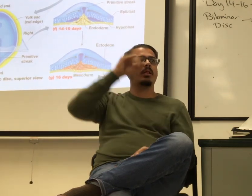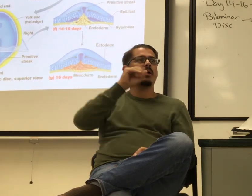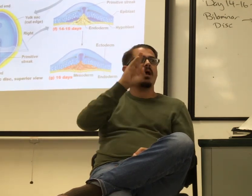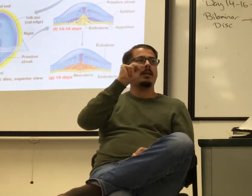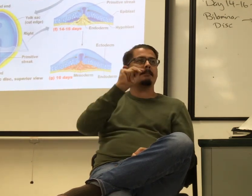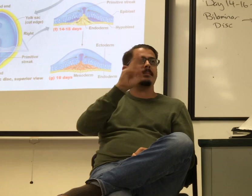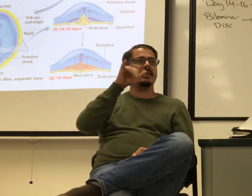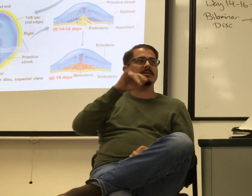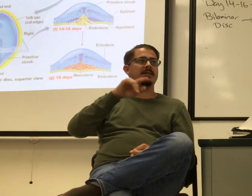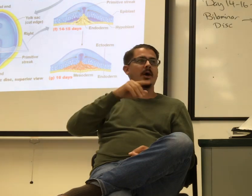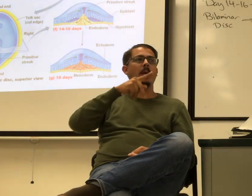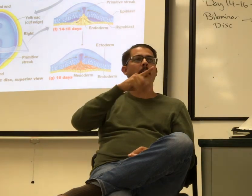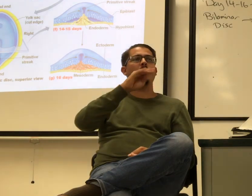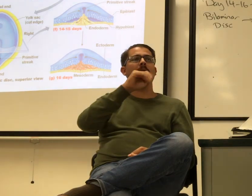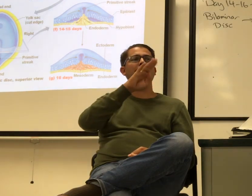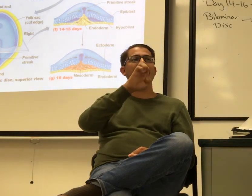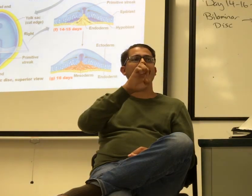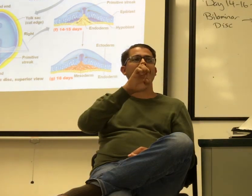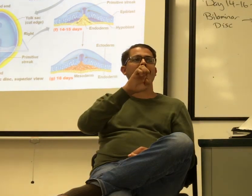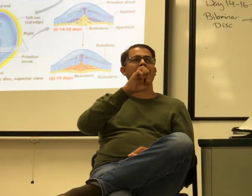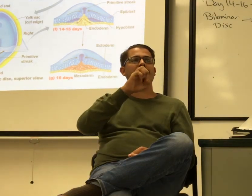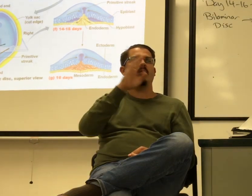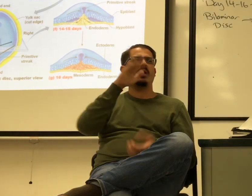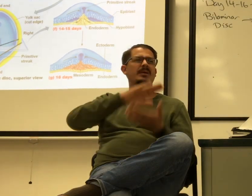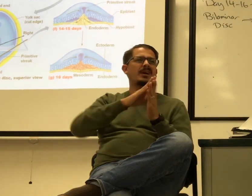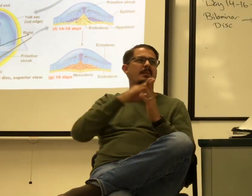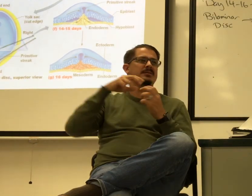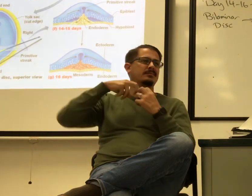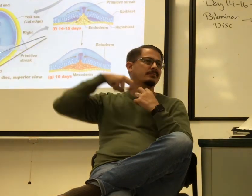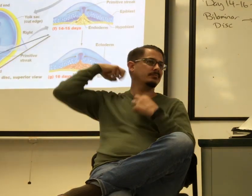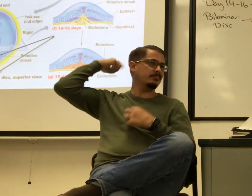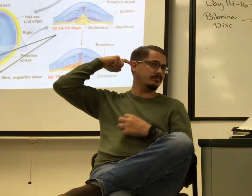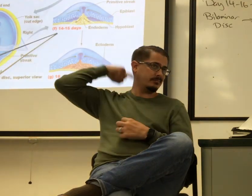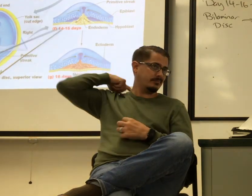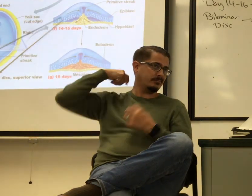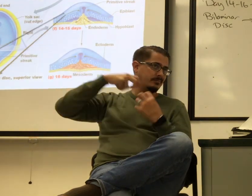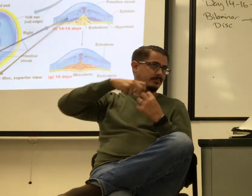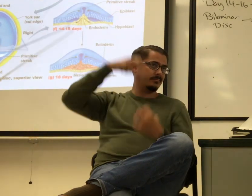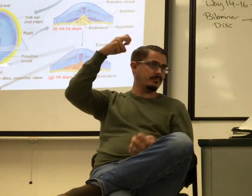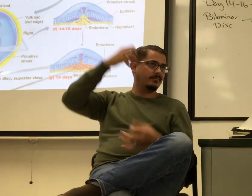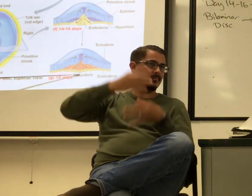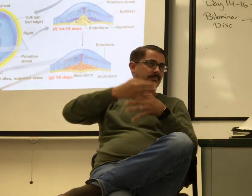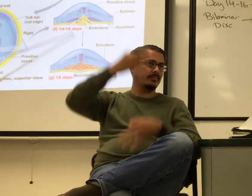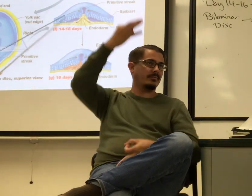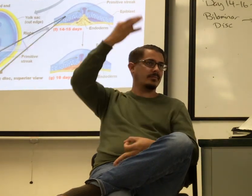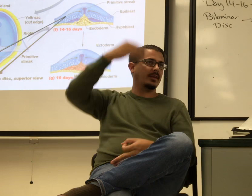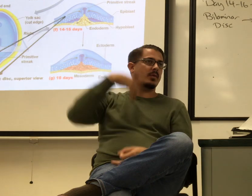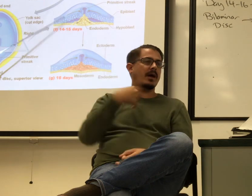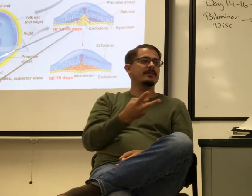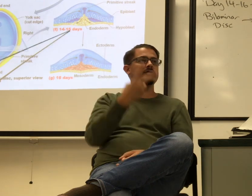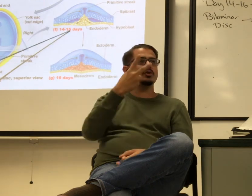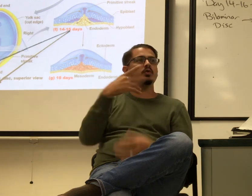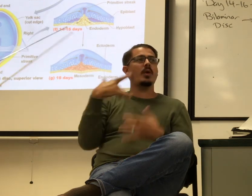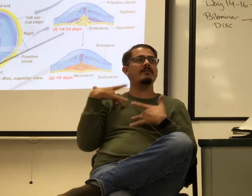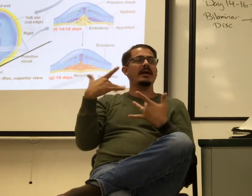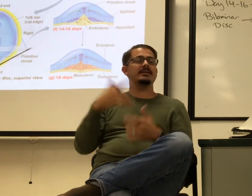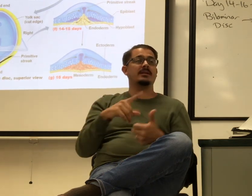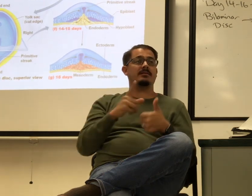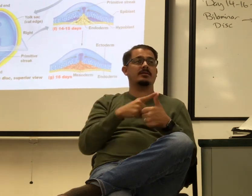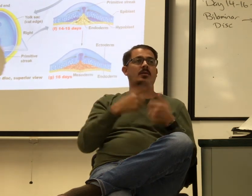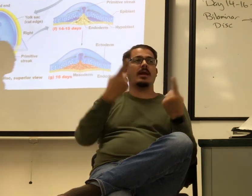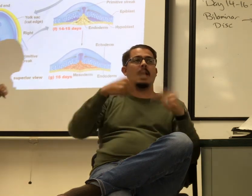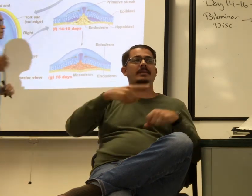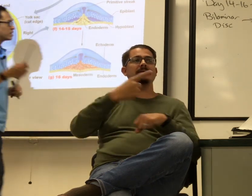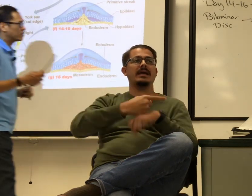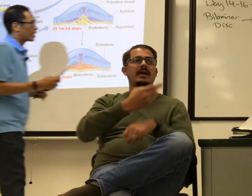streak, which will become the vertebral column. And what happens is you have these two migration events. The first one occurs at